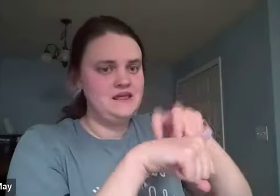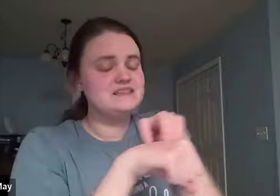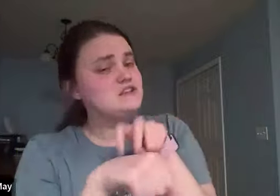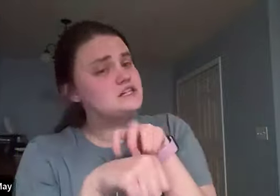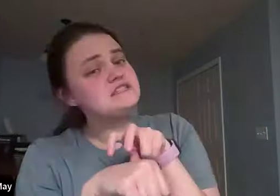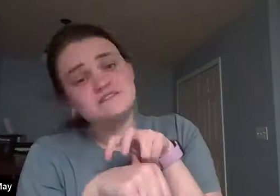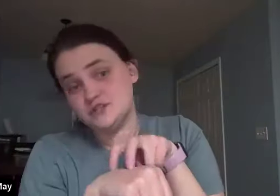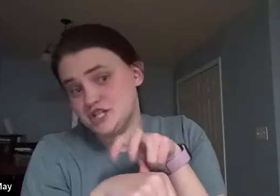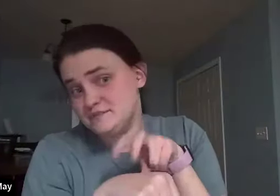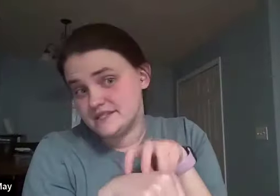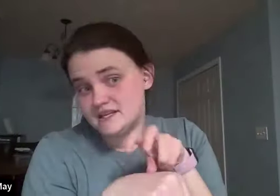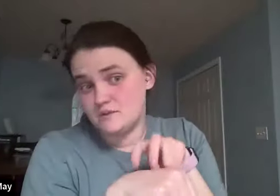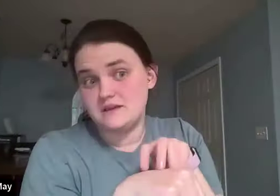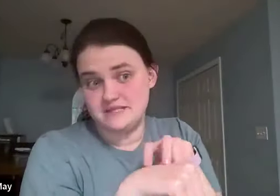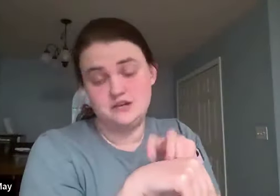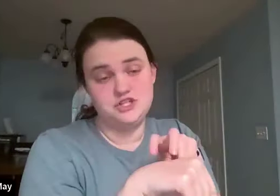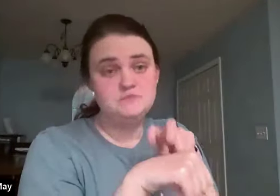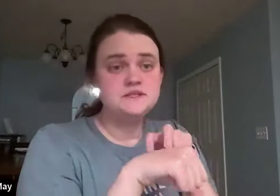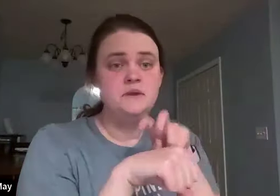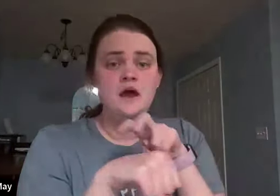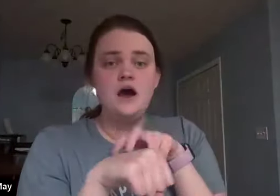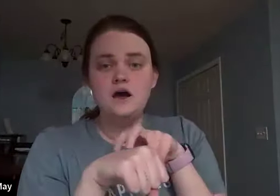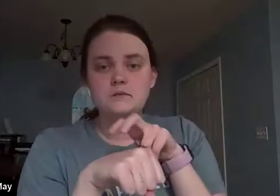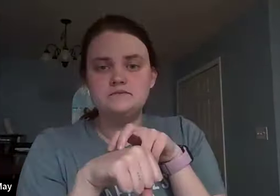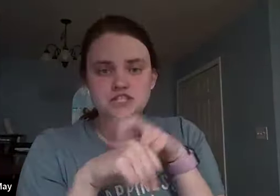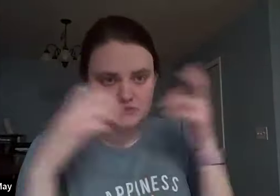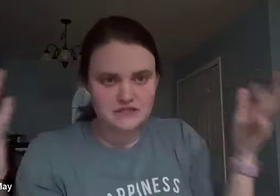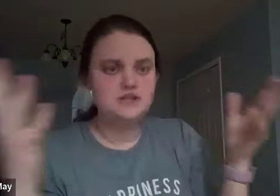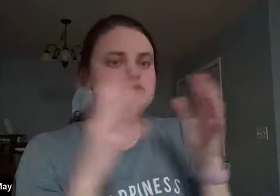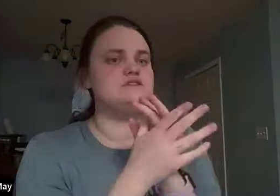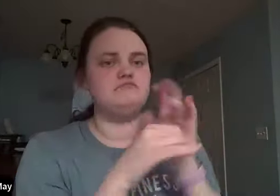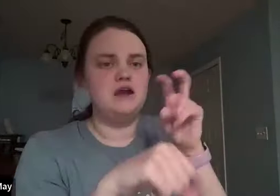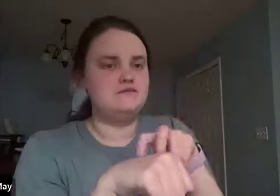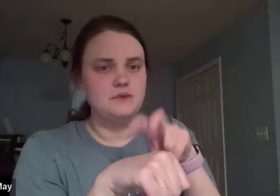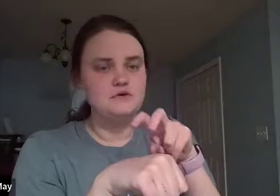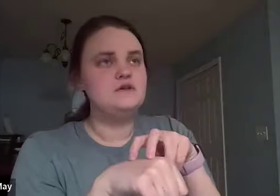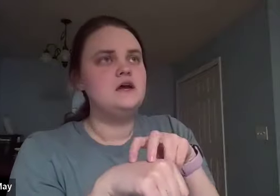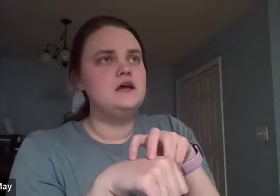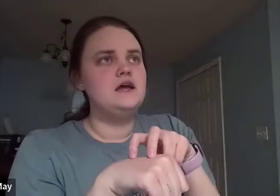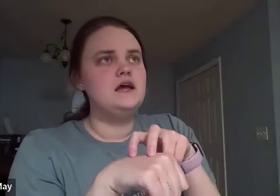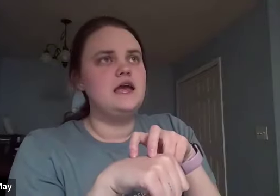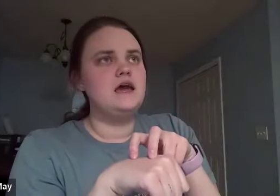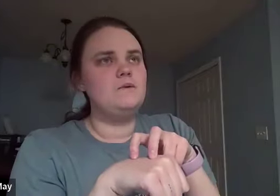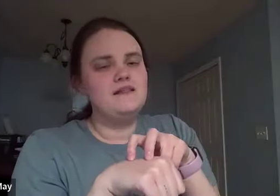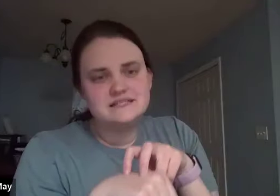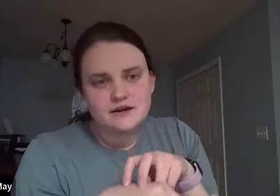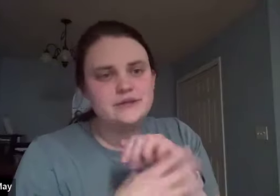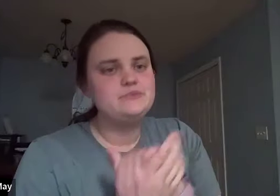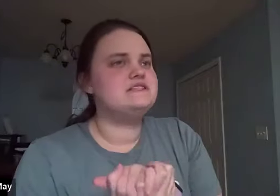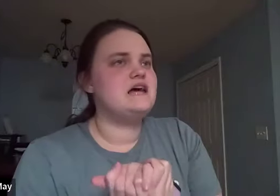This is also the sign for chips as well, like potato chips. Generally used kind of for both. And what I like to tell people is